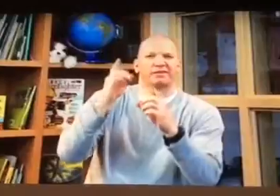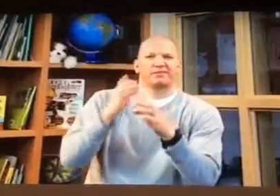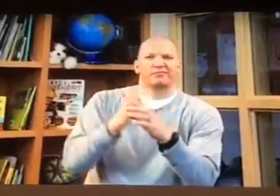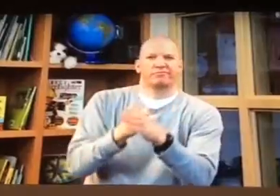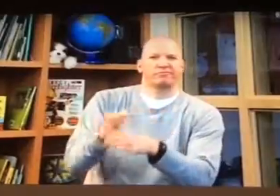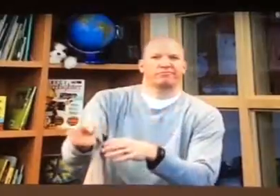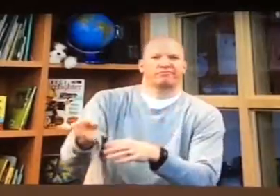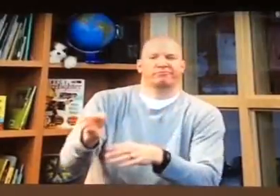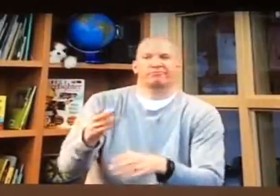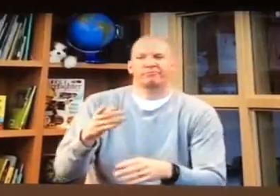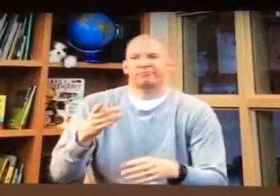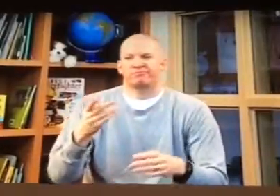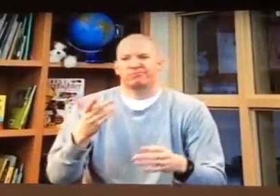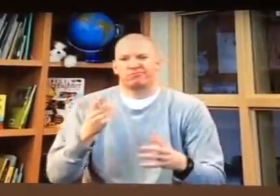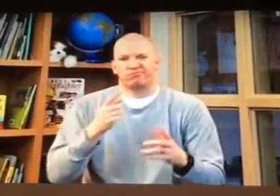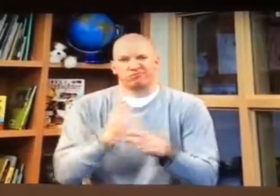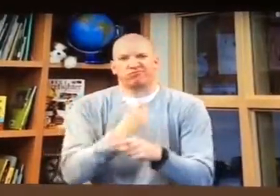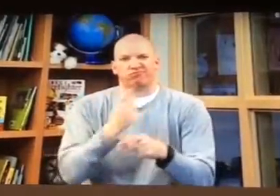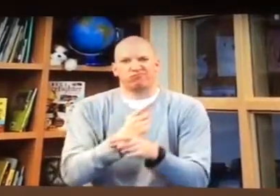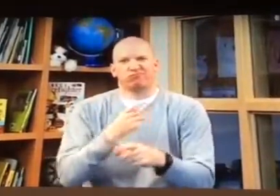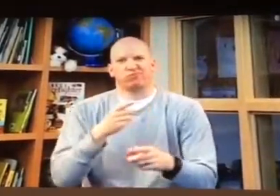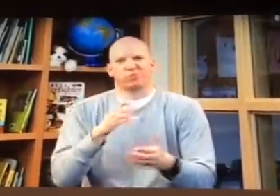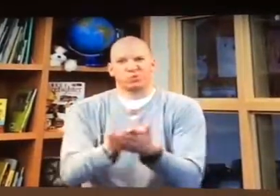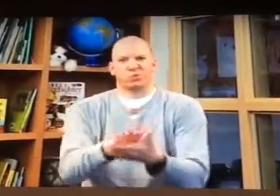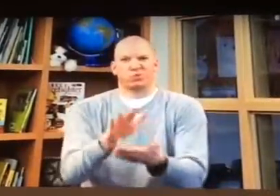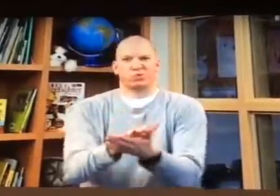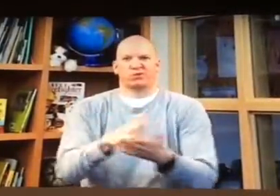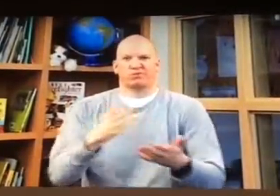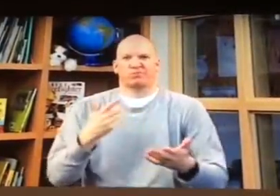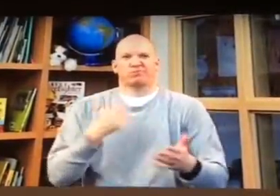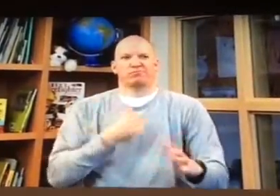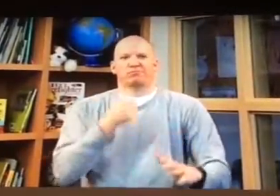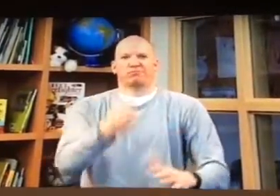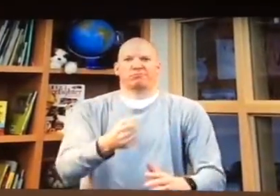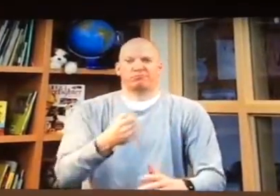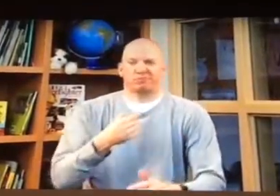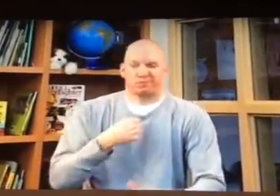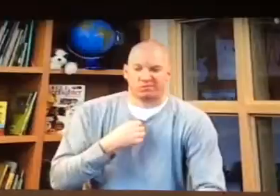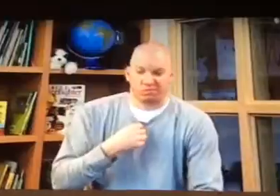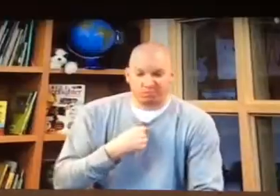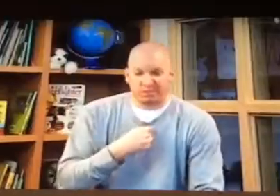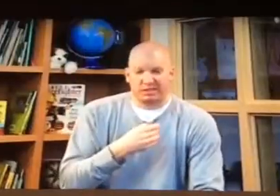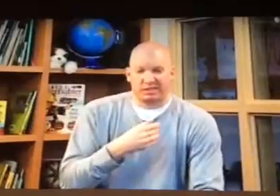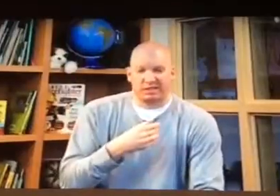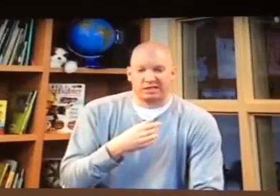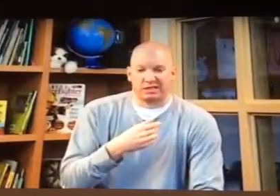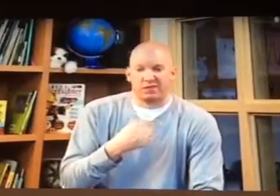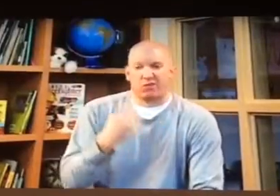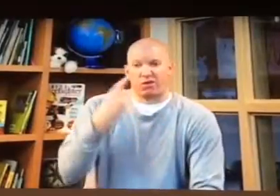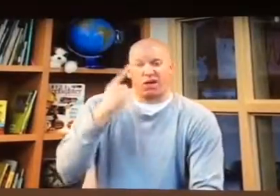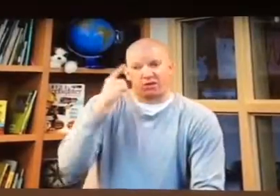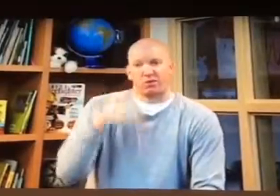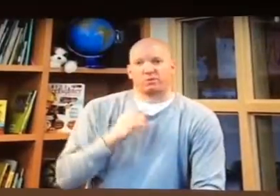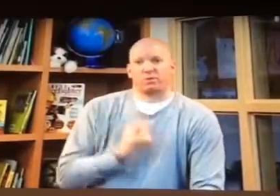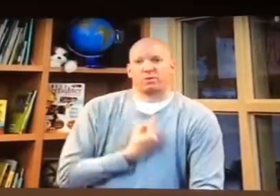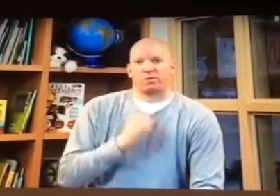follow like deaf education. It was, more of a regular type of mainstream school.